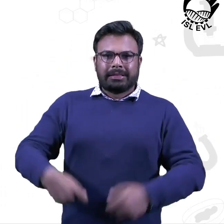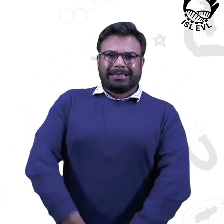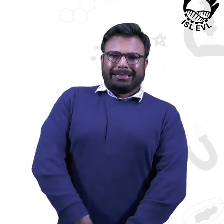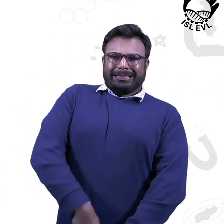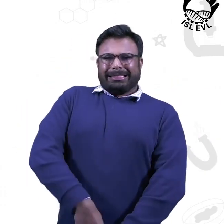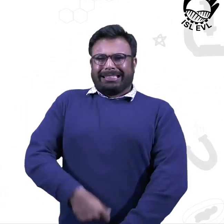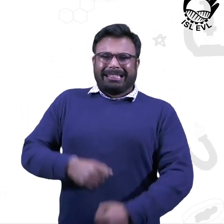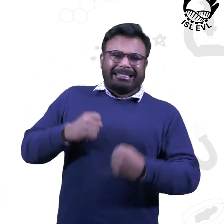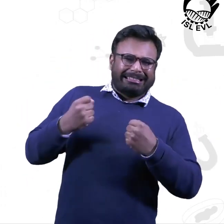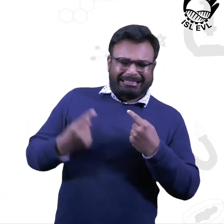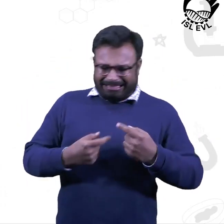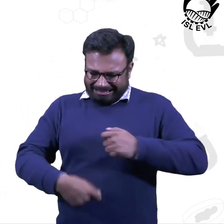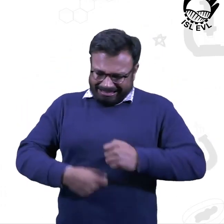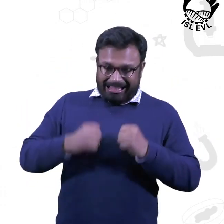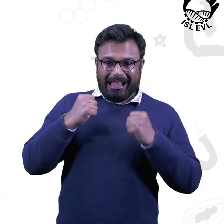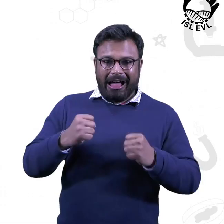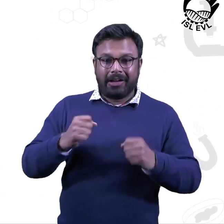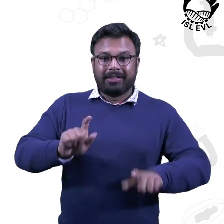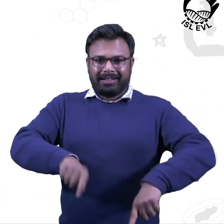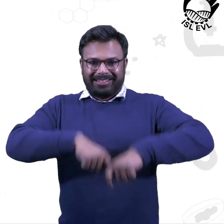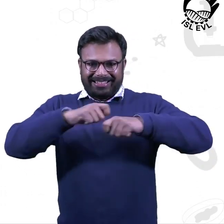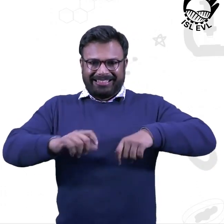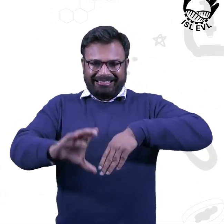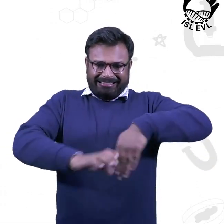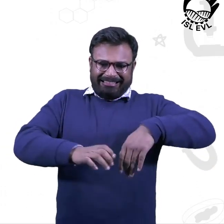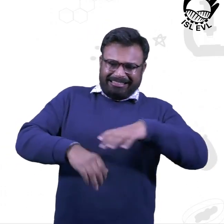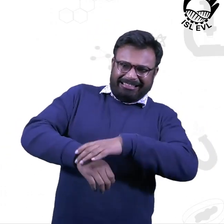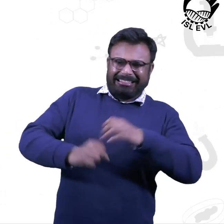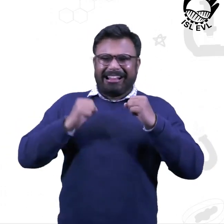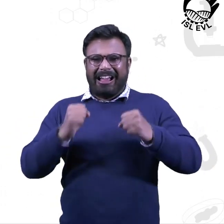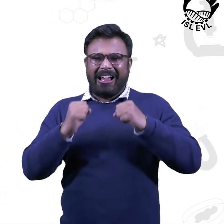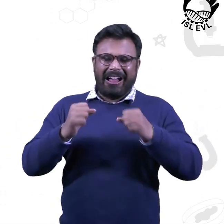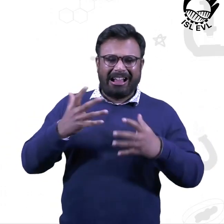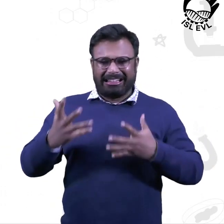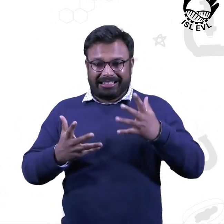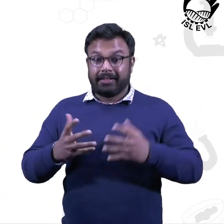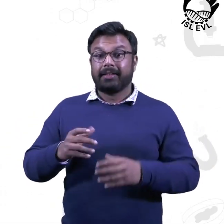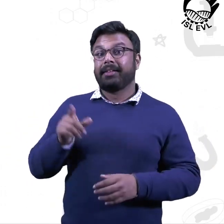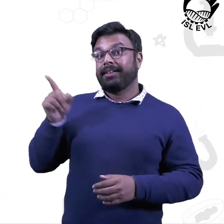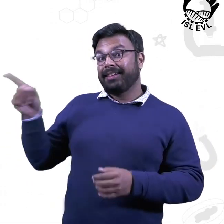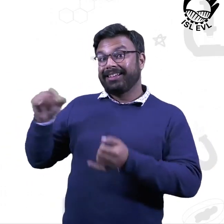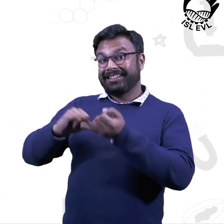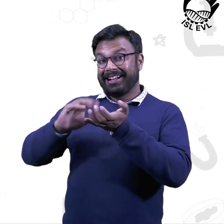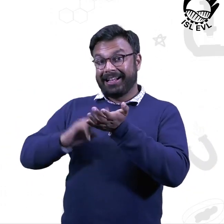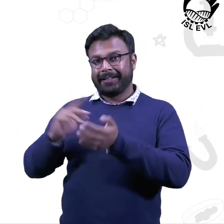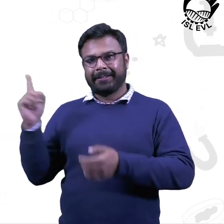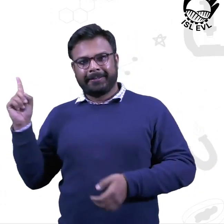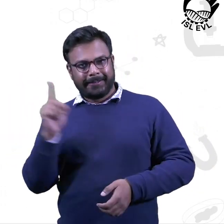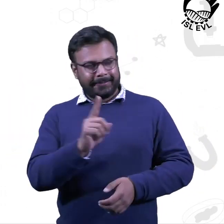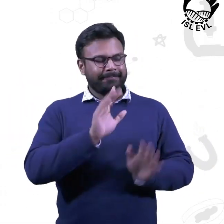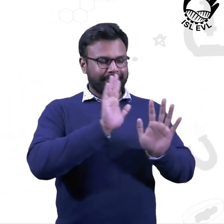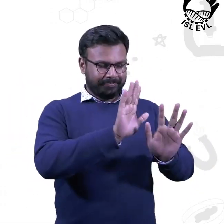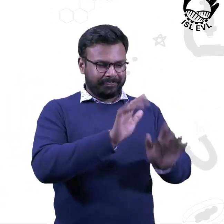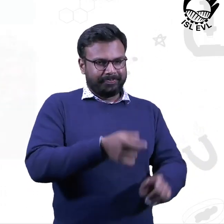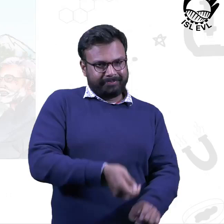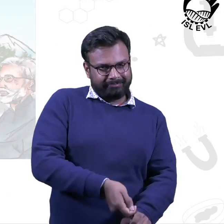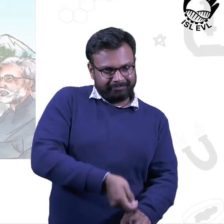had never experienced snow, and her fingers used to get cold and numb because she struggled, and the heavy jackets and the